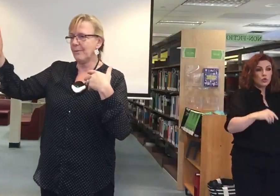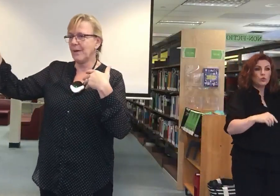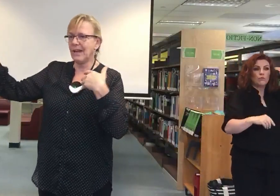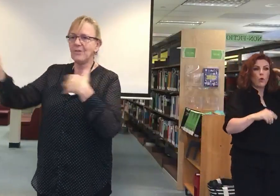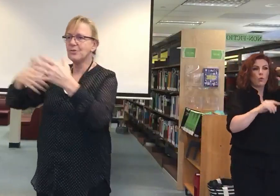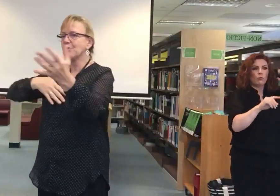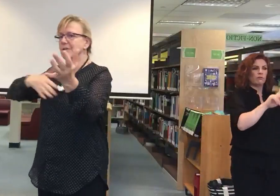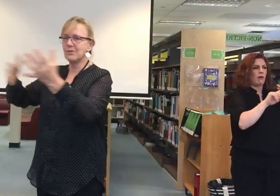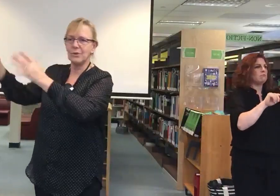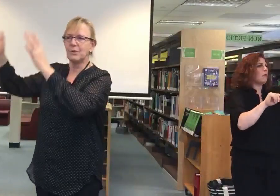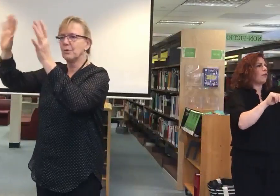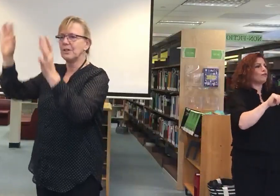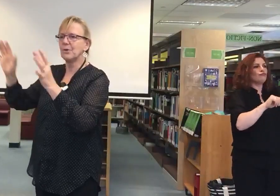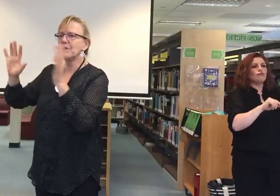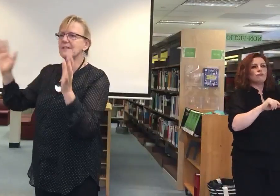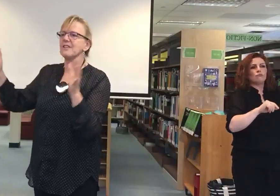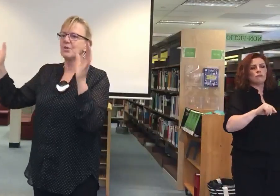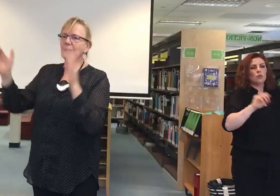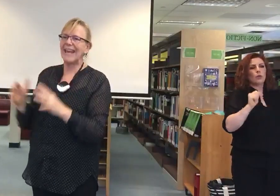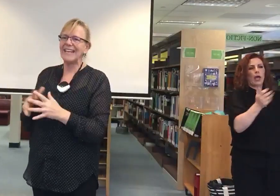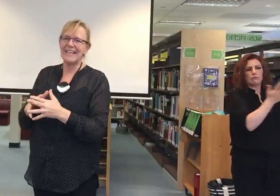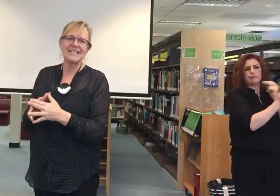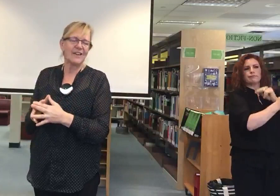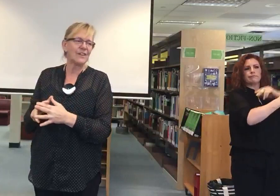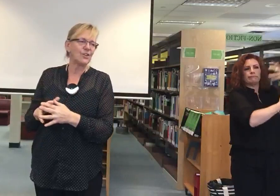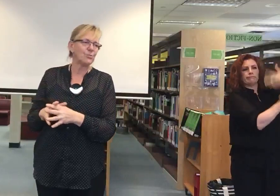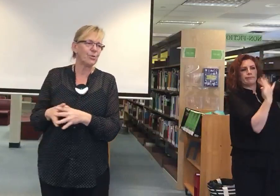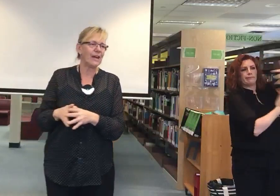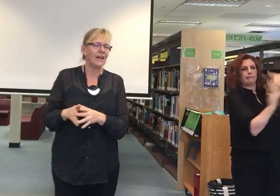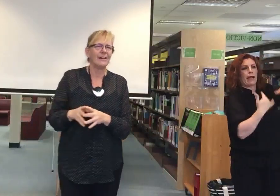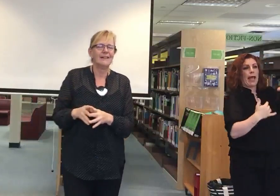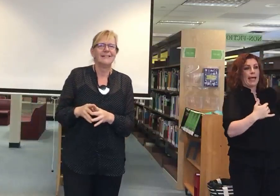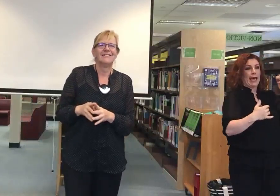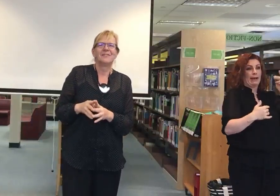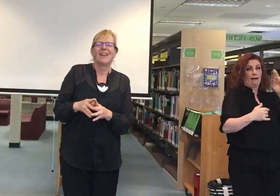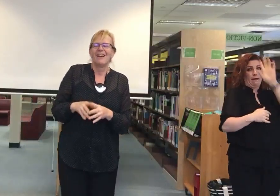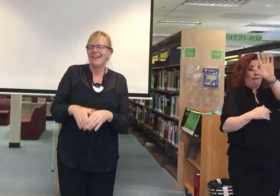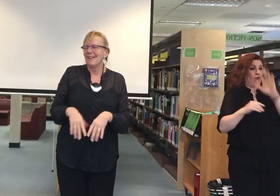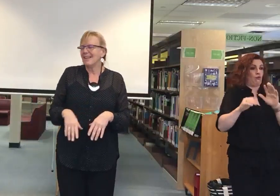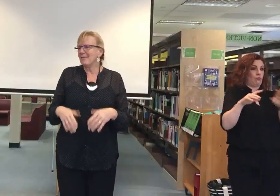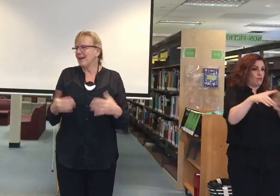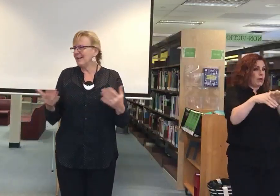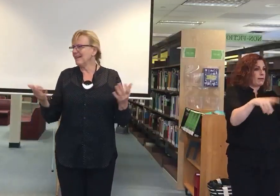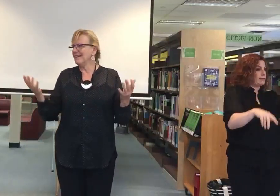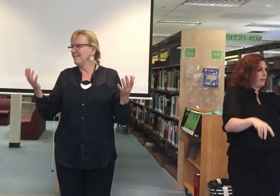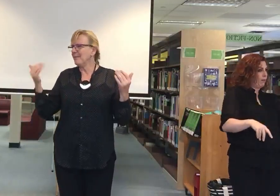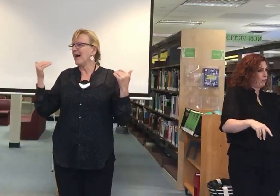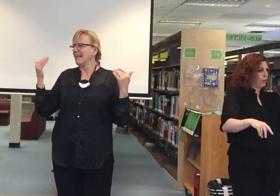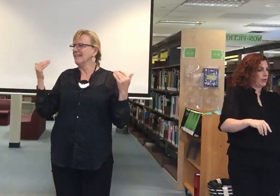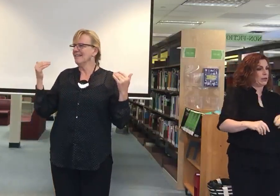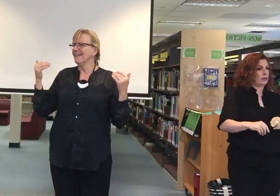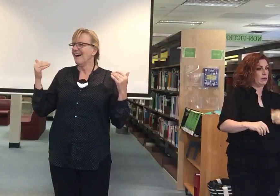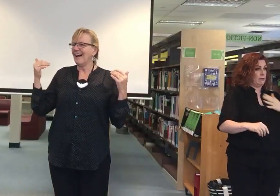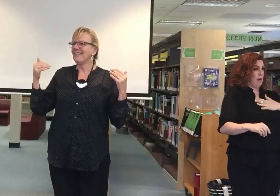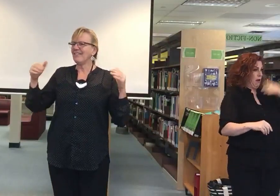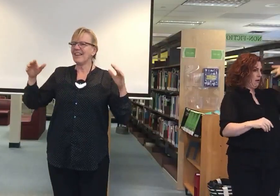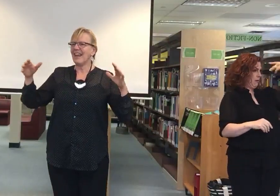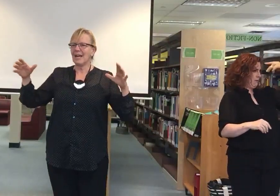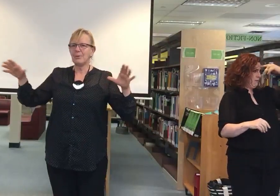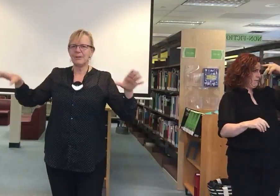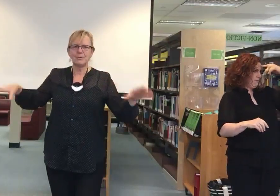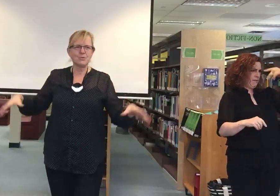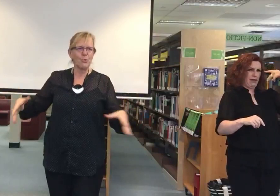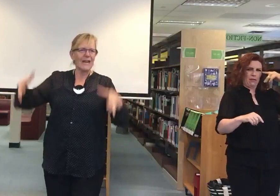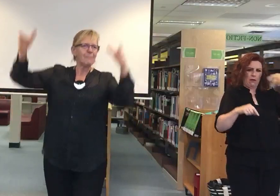known from another school district, or, you know, the such, so CADA is having their break. In my mind, I thought